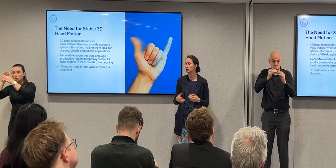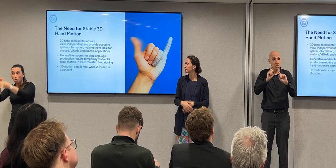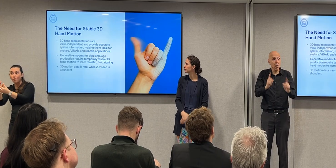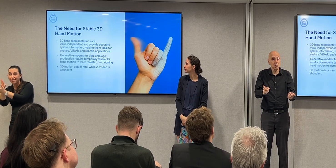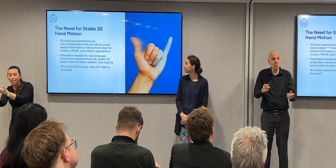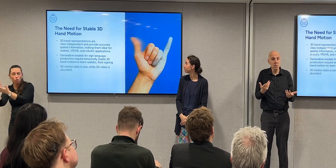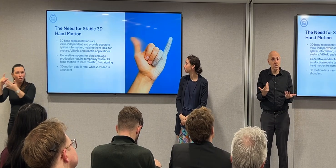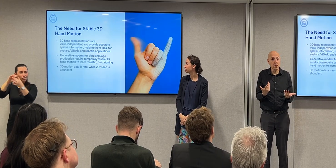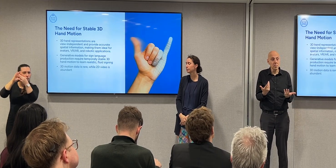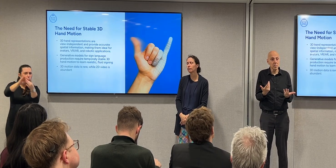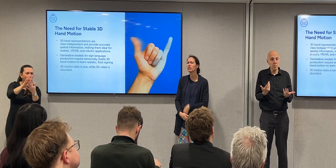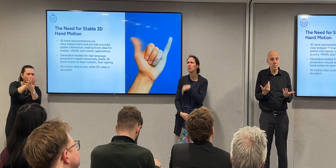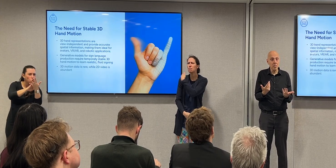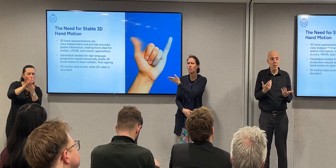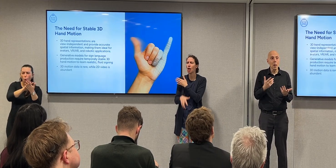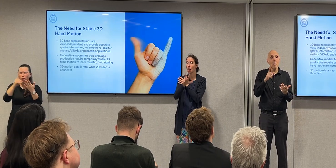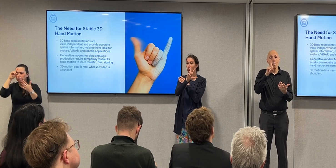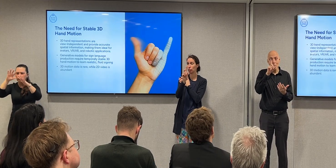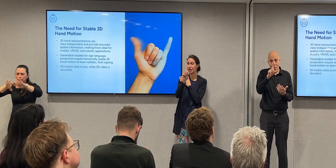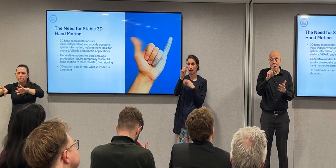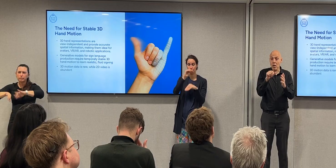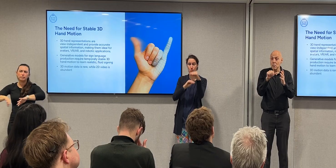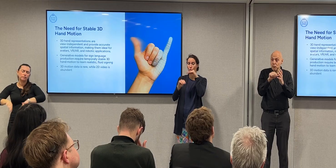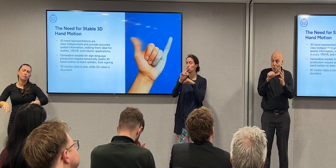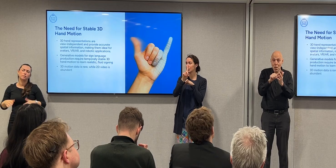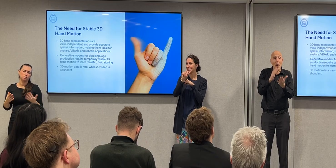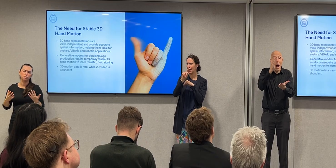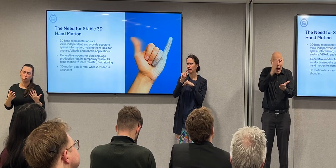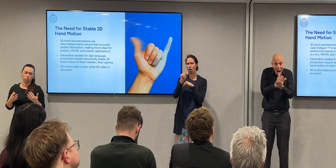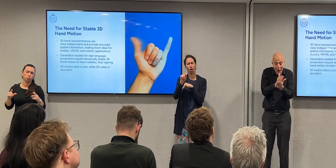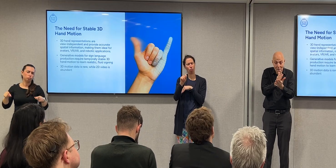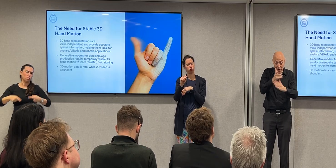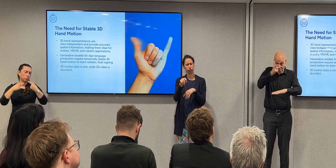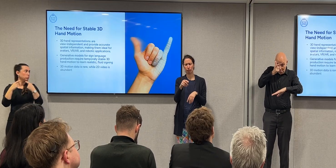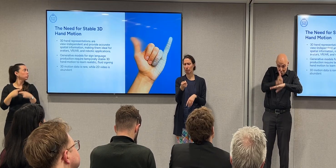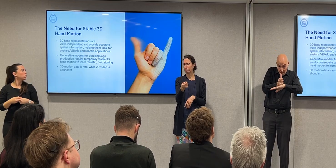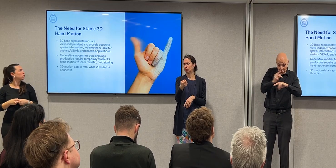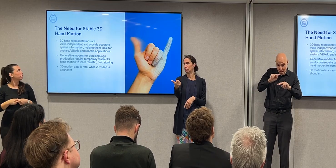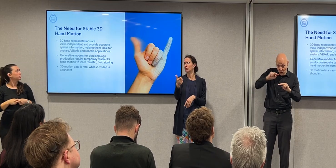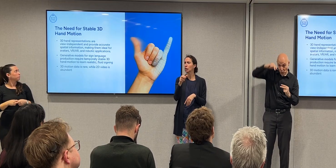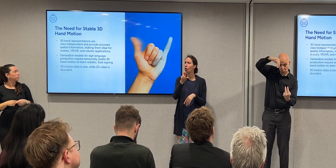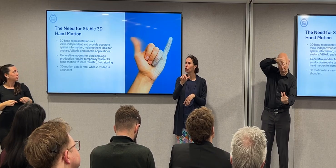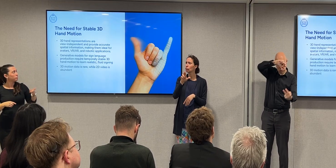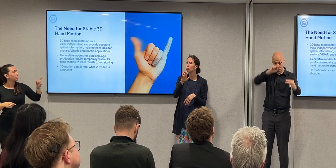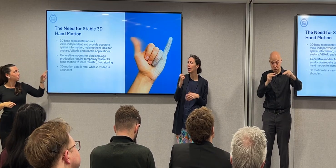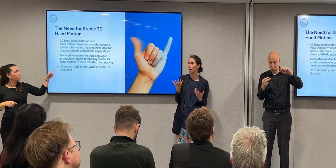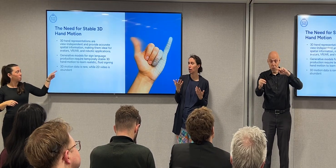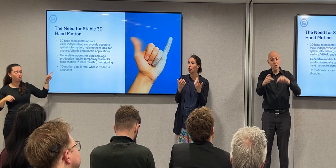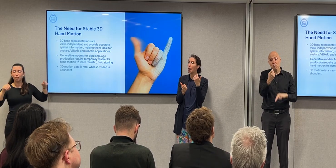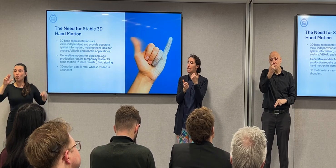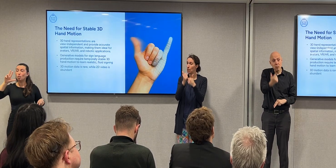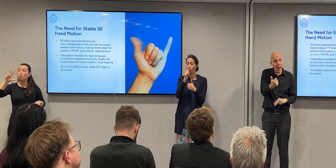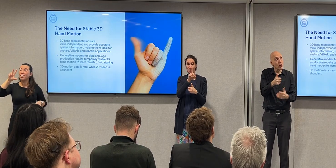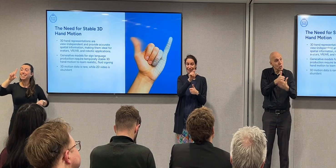this 3D motion data is very rare. I mean, most of the data sets you've seen today is